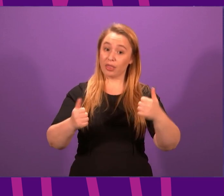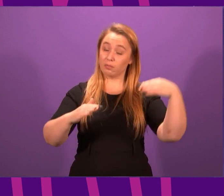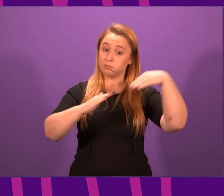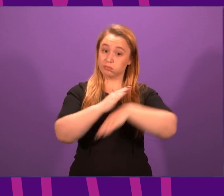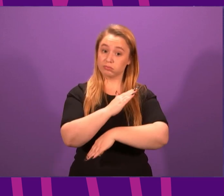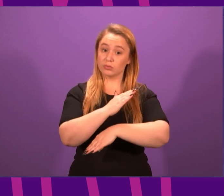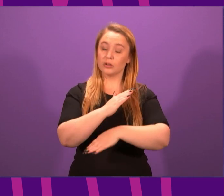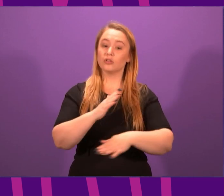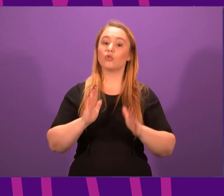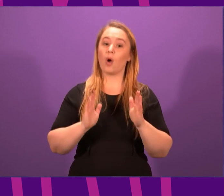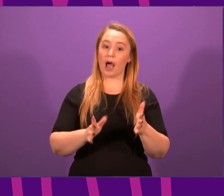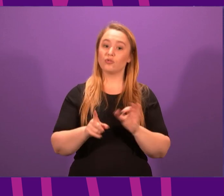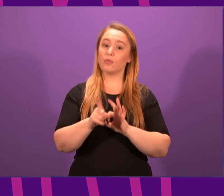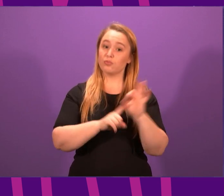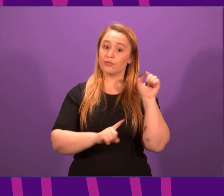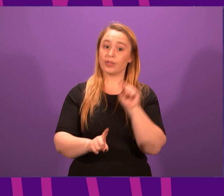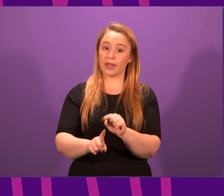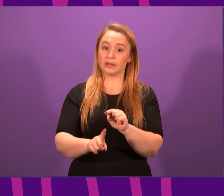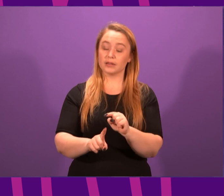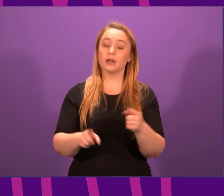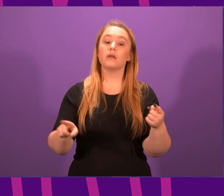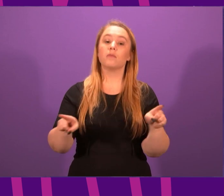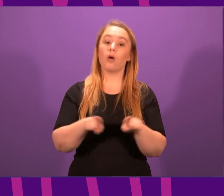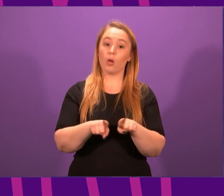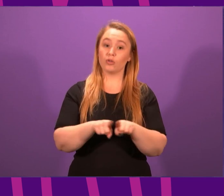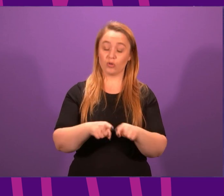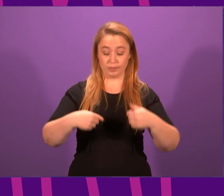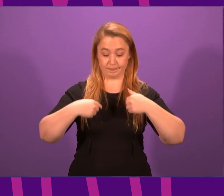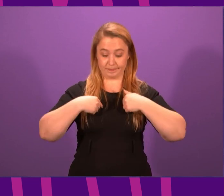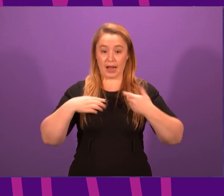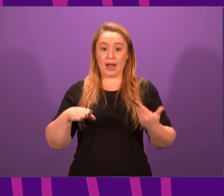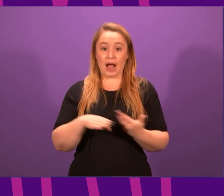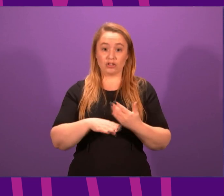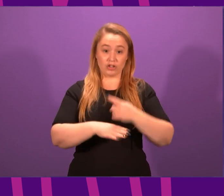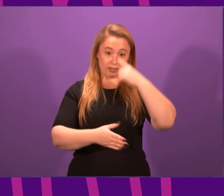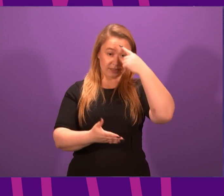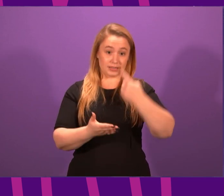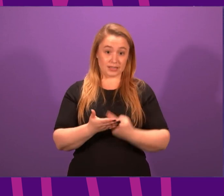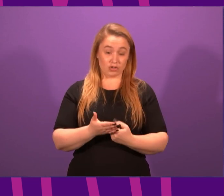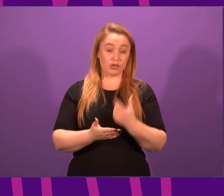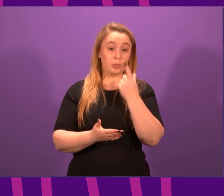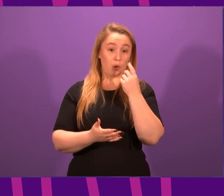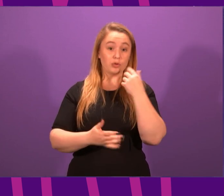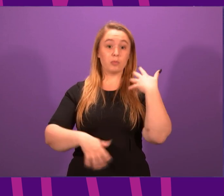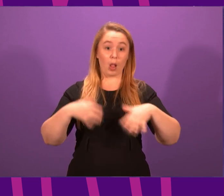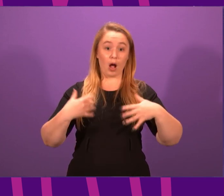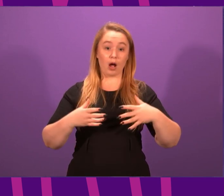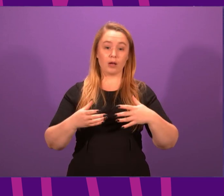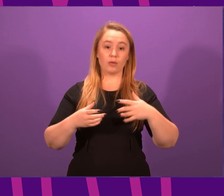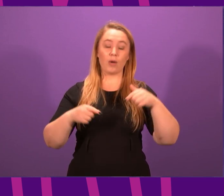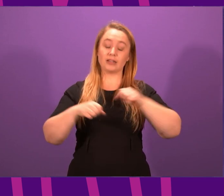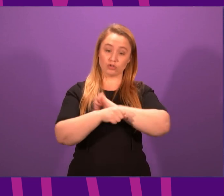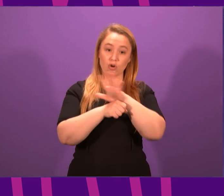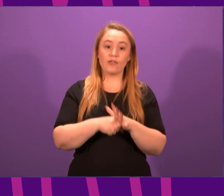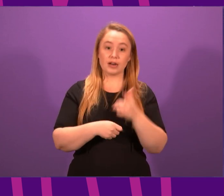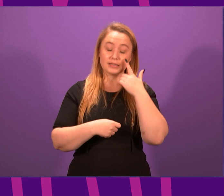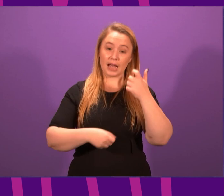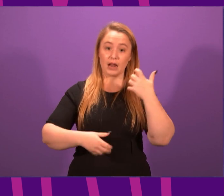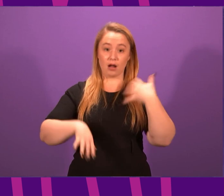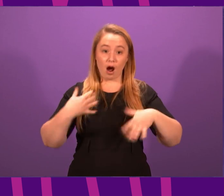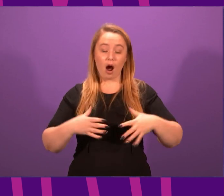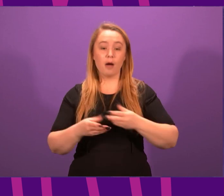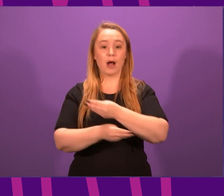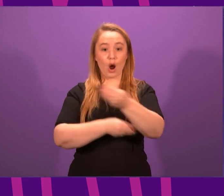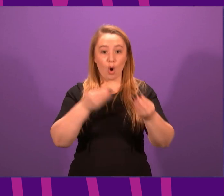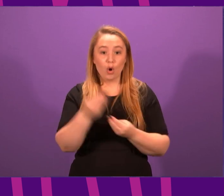that. But we also know that the actions that we take to do this cause harm as well to the economy and living standards and